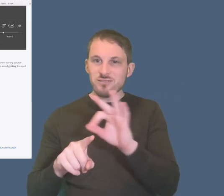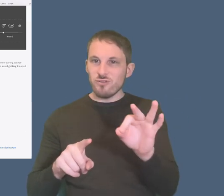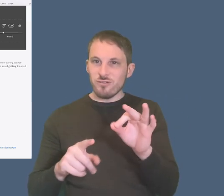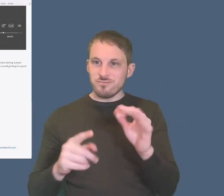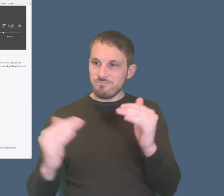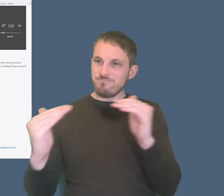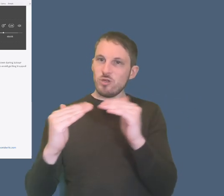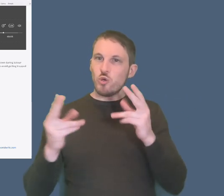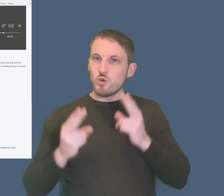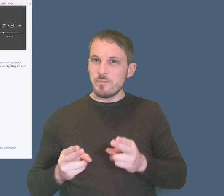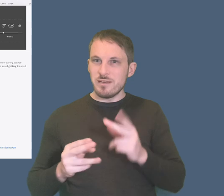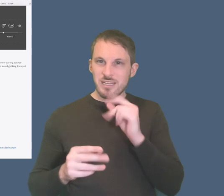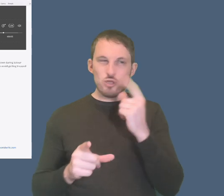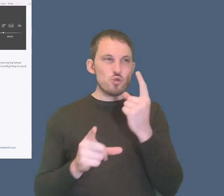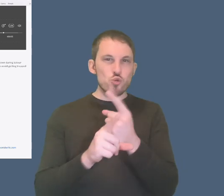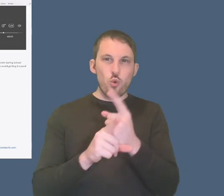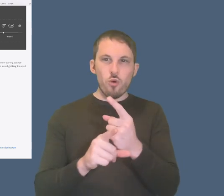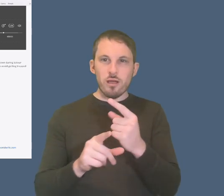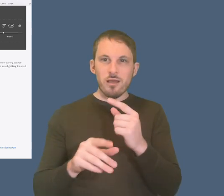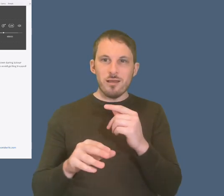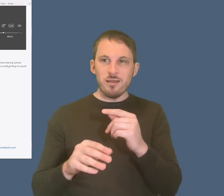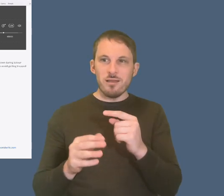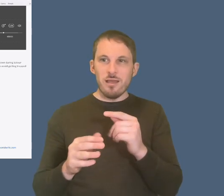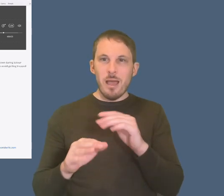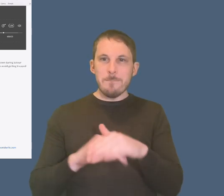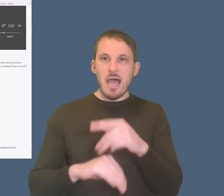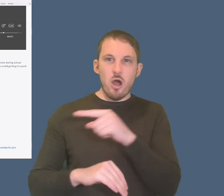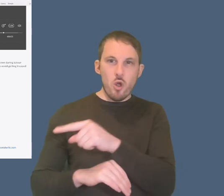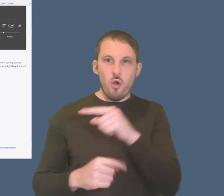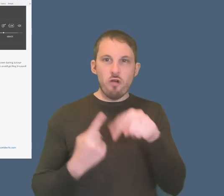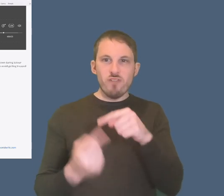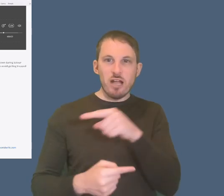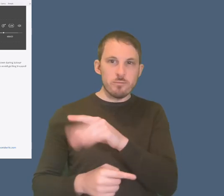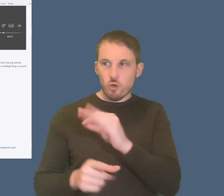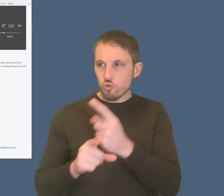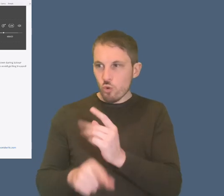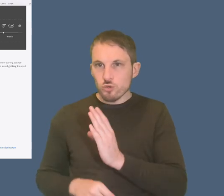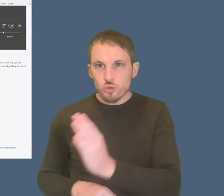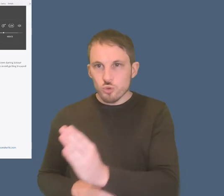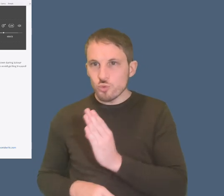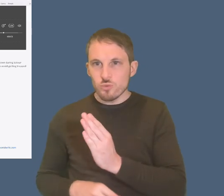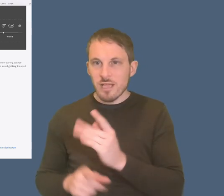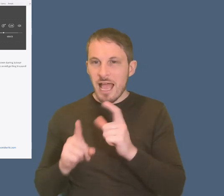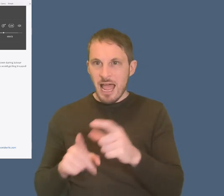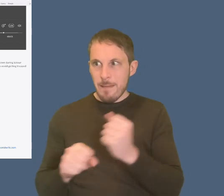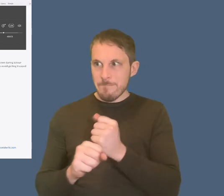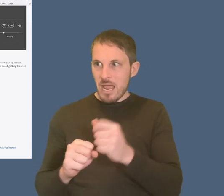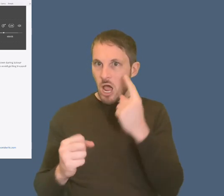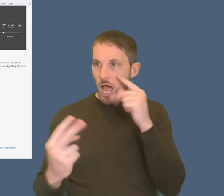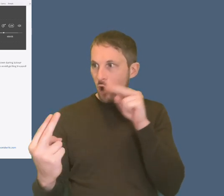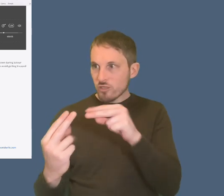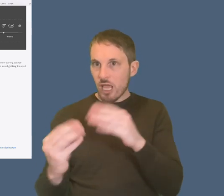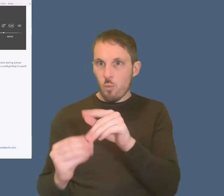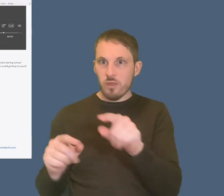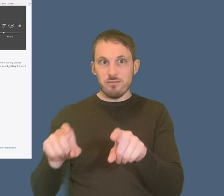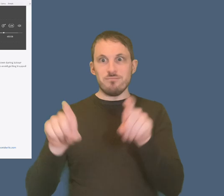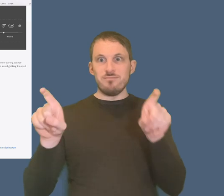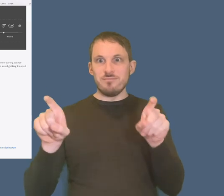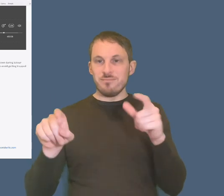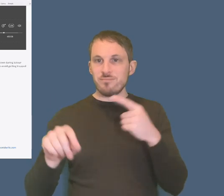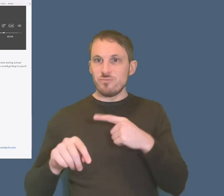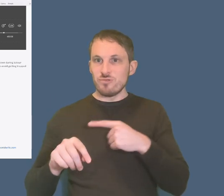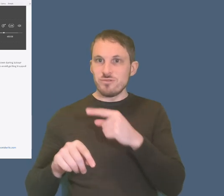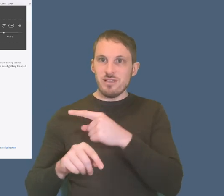and about her and not to her. And it's very hard to make eye contact with someone who's in the lithotomy position because their eyes are